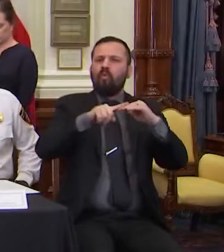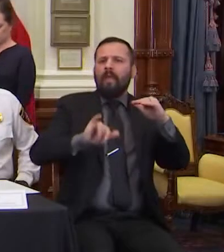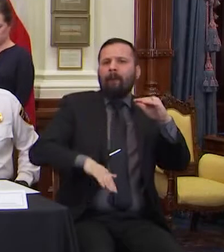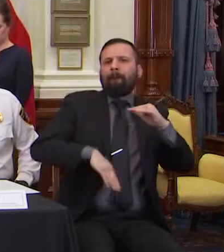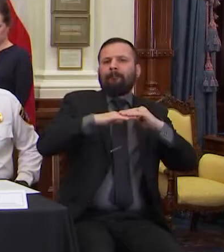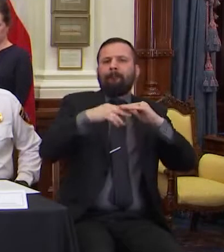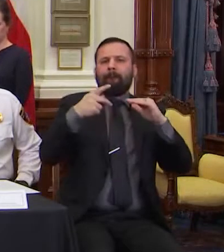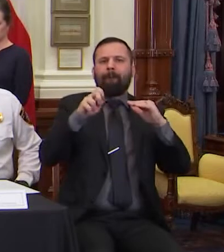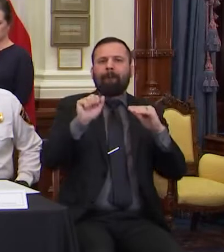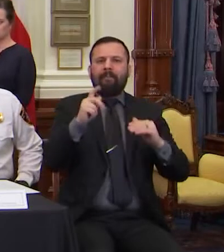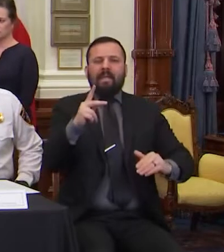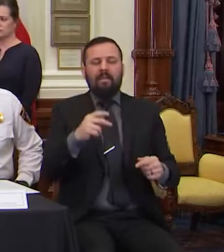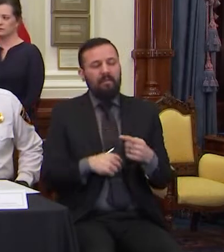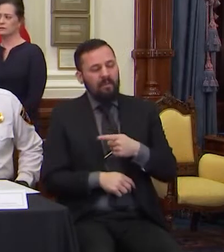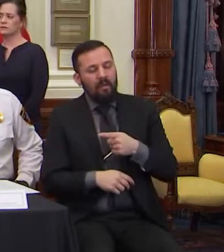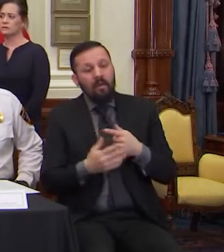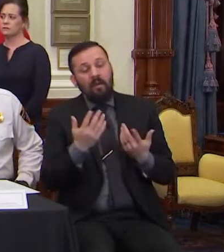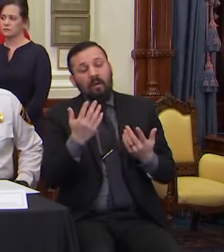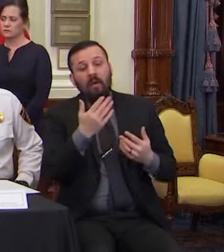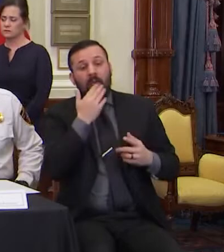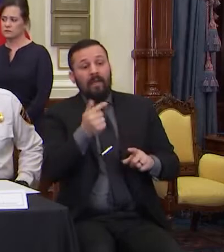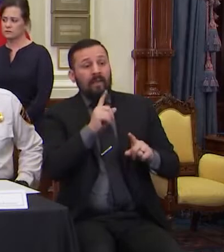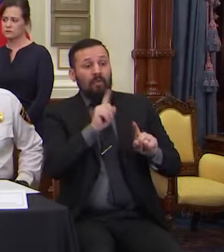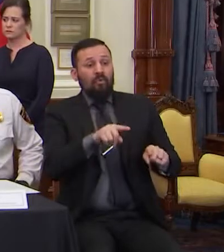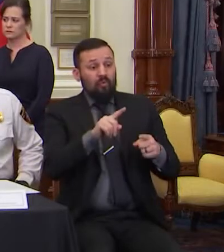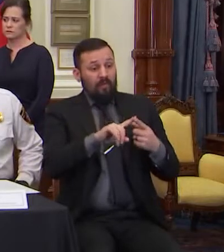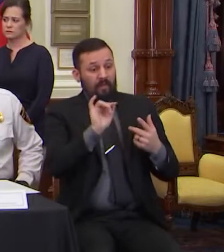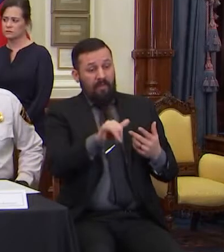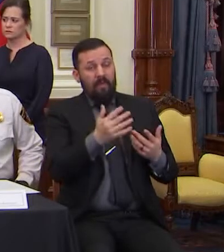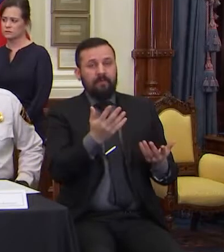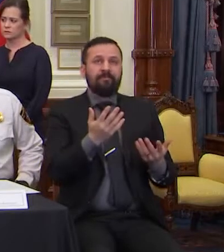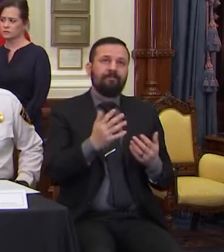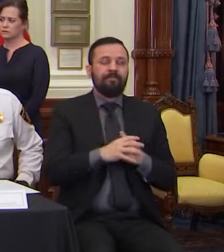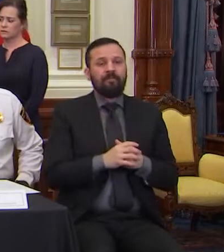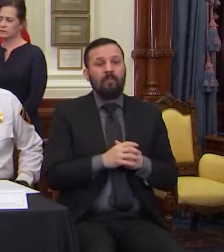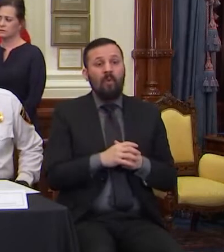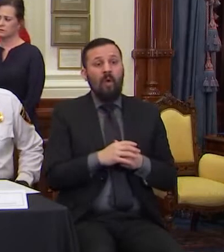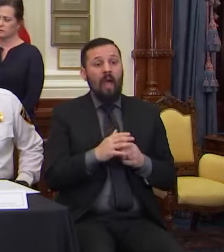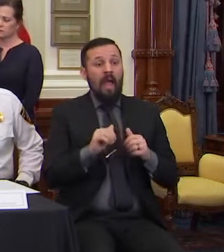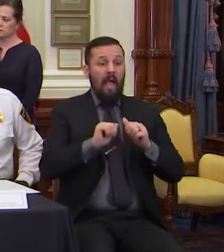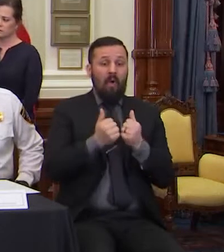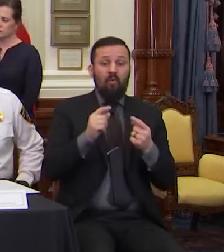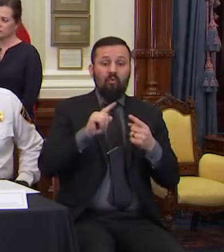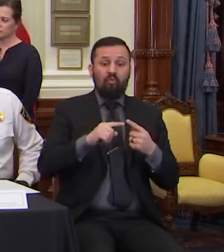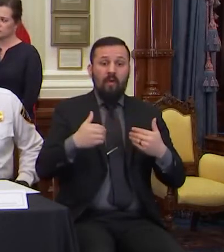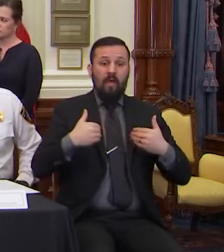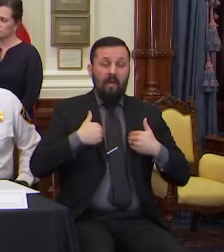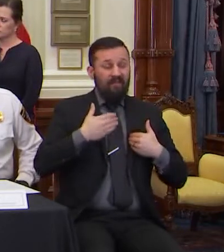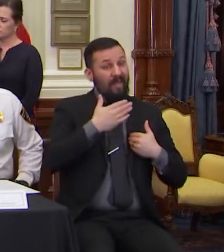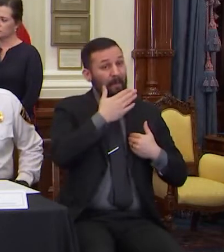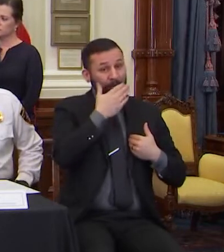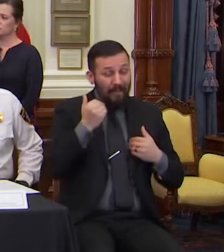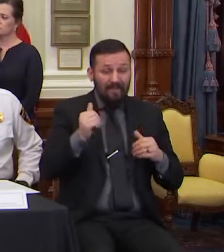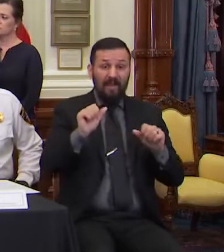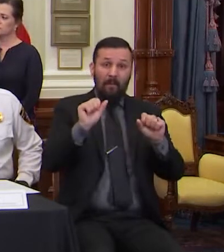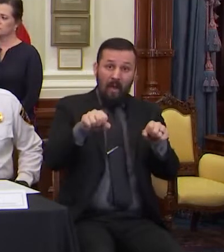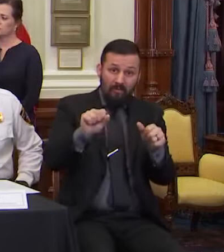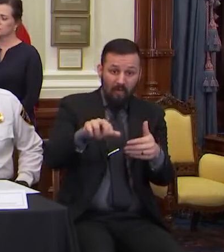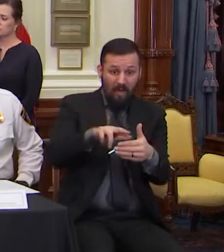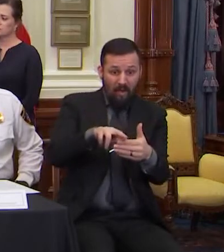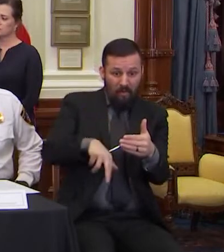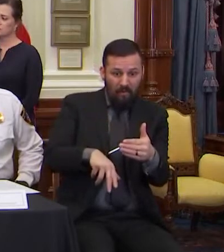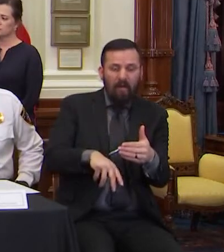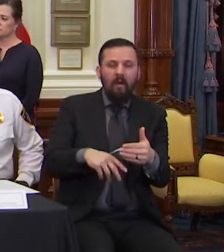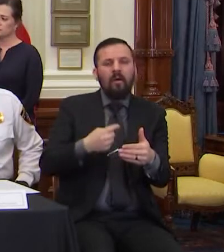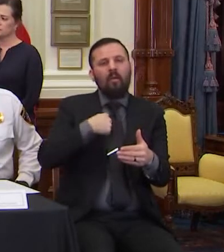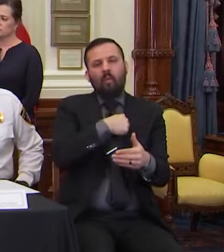So I think the best answer to that is the way to have the best possible outcome is for all of us to do